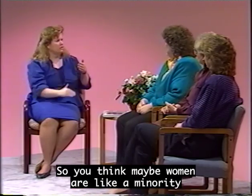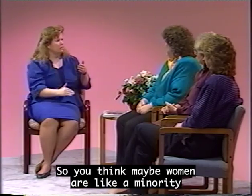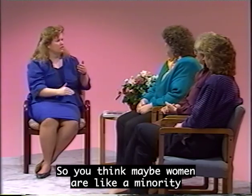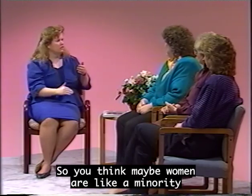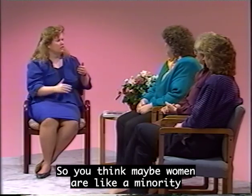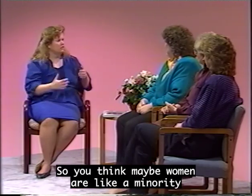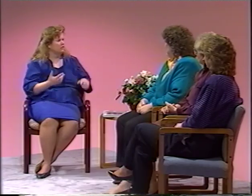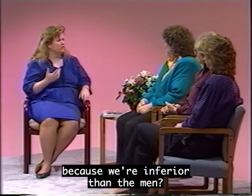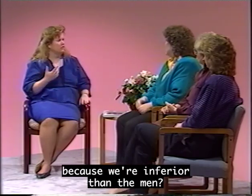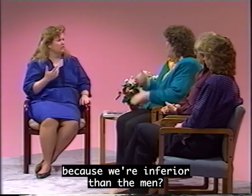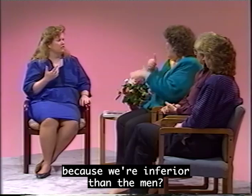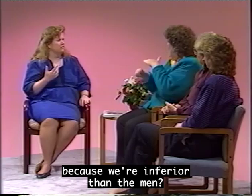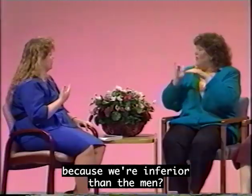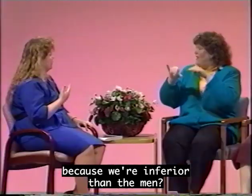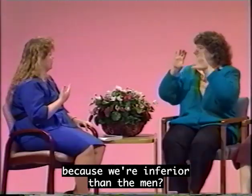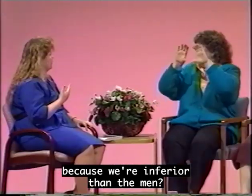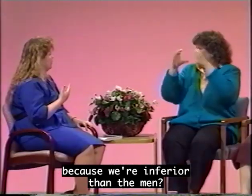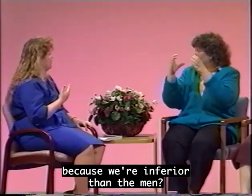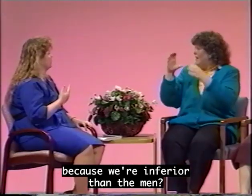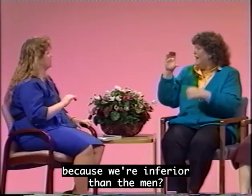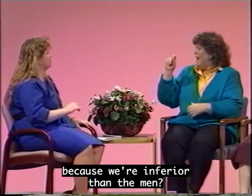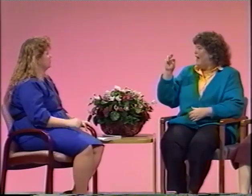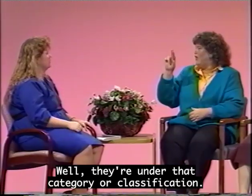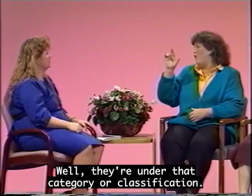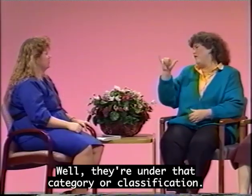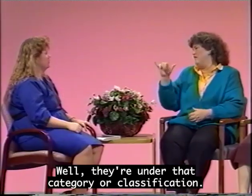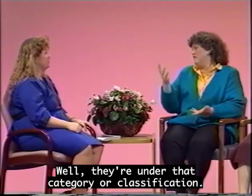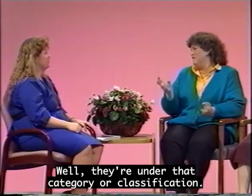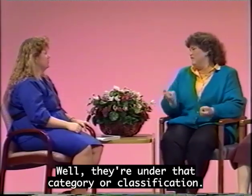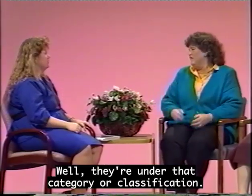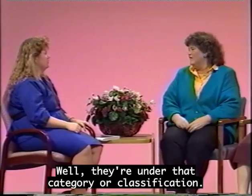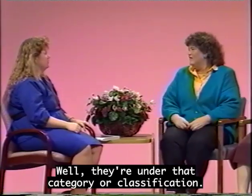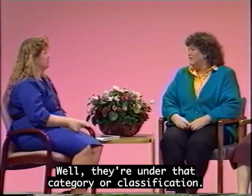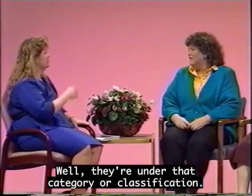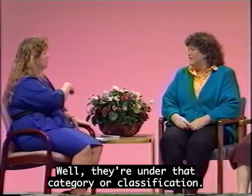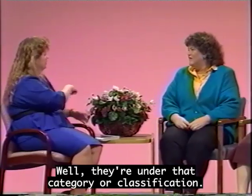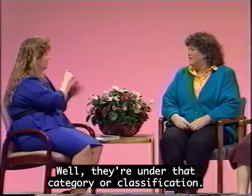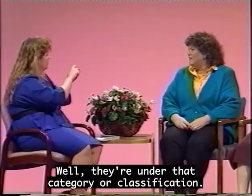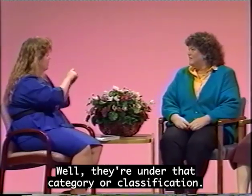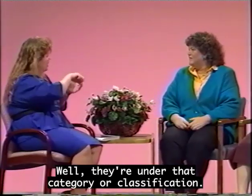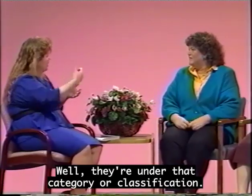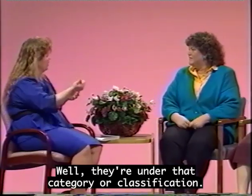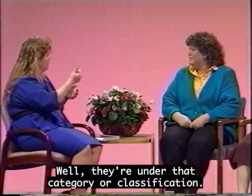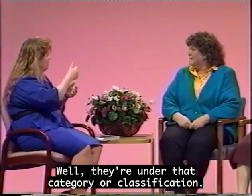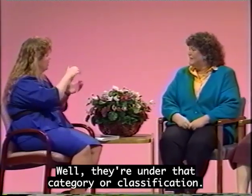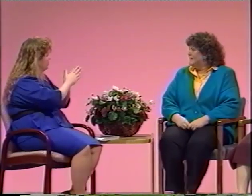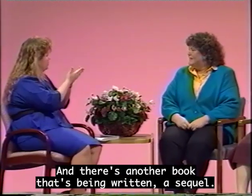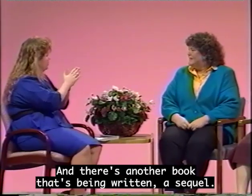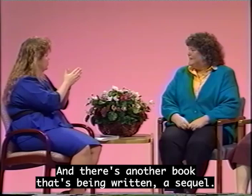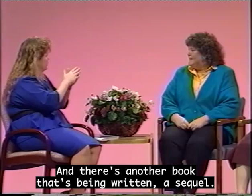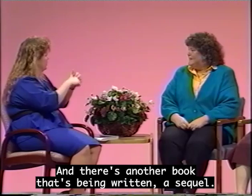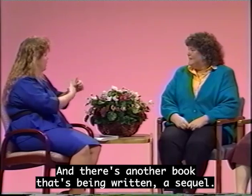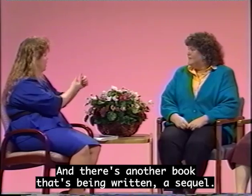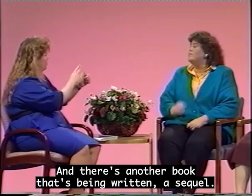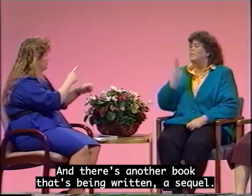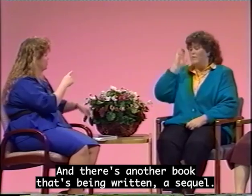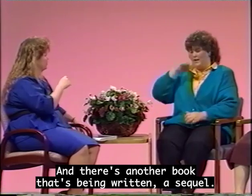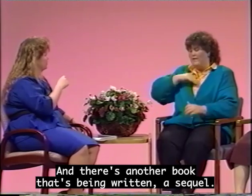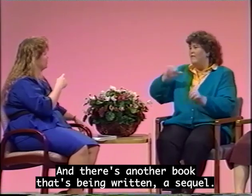like a minority because we're inferior than Well, they're men? under that category or classification. And there's another book that's being written,